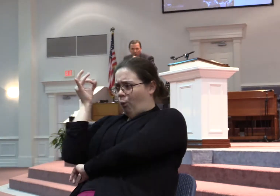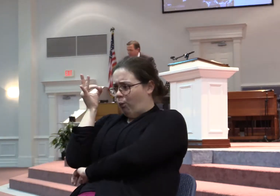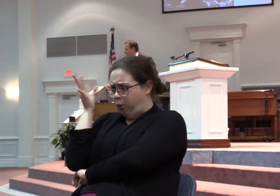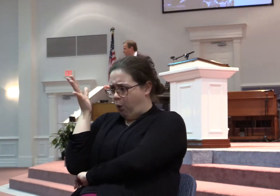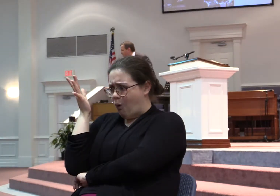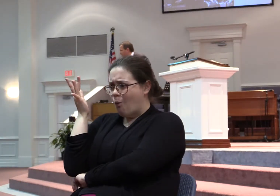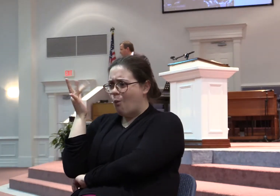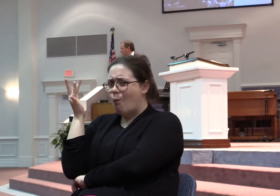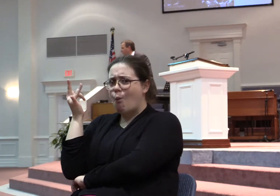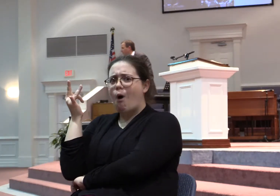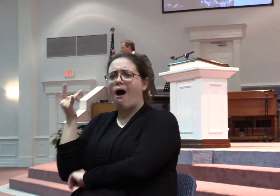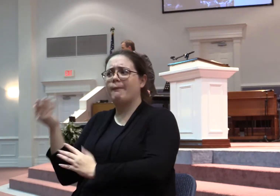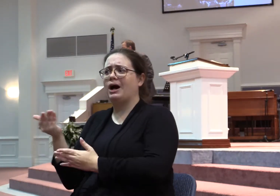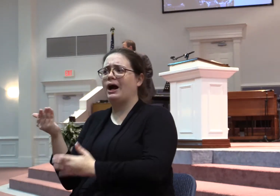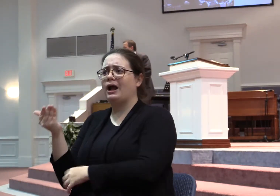world?